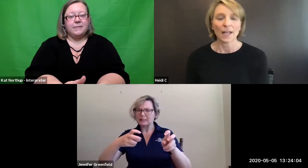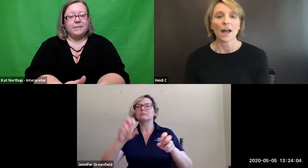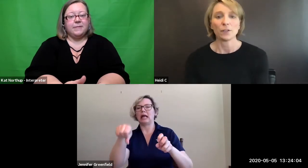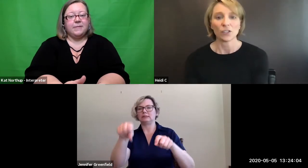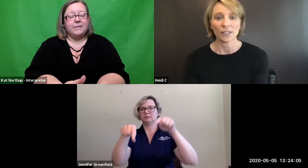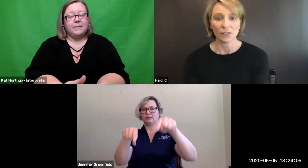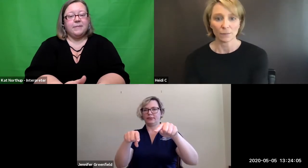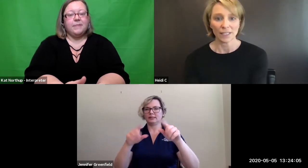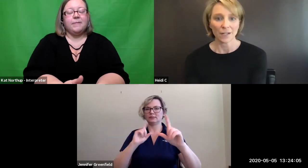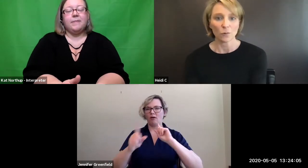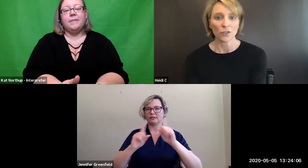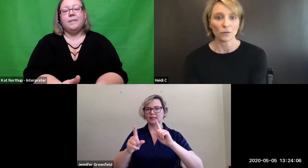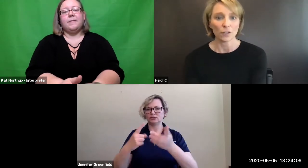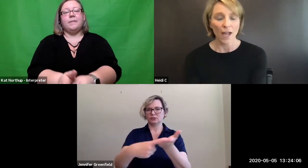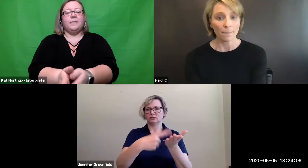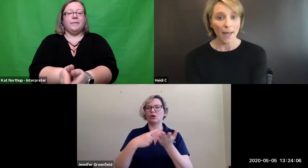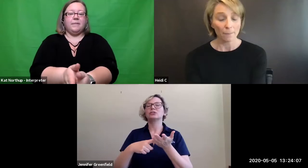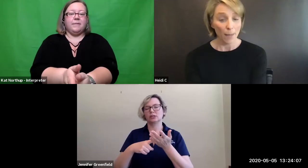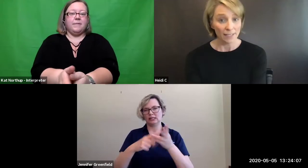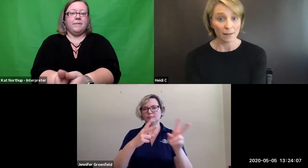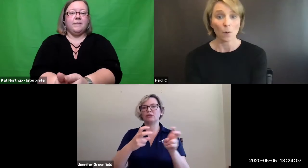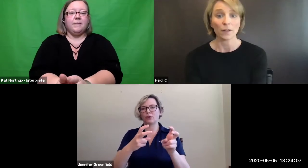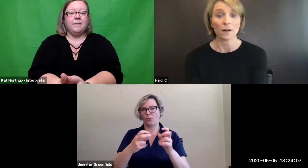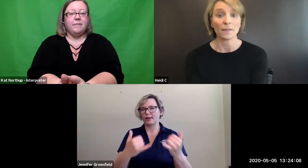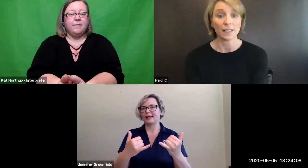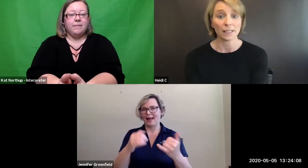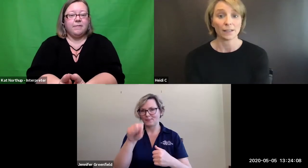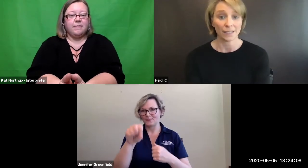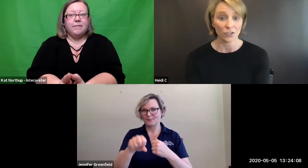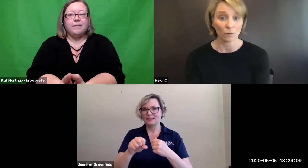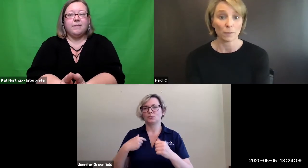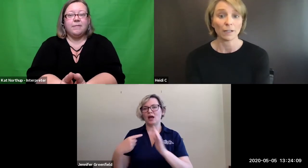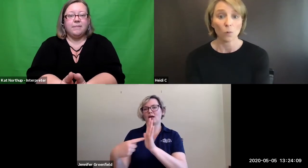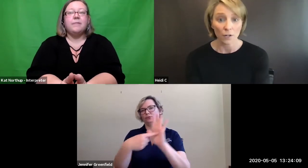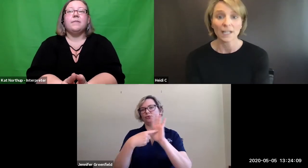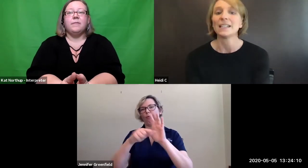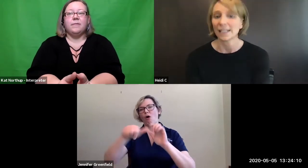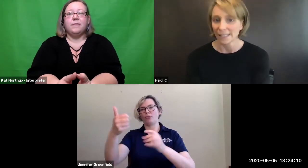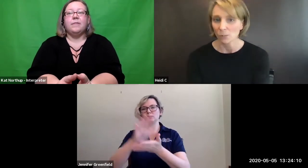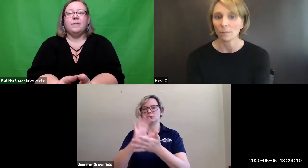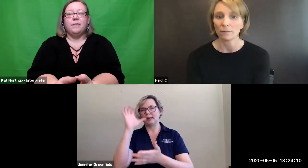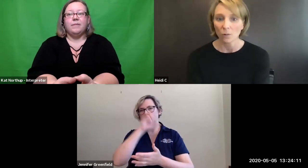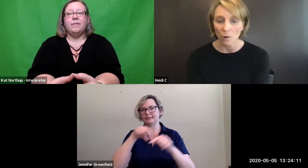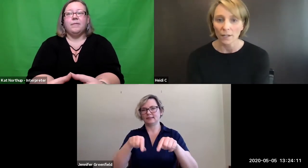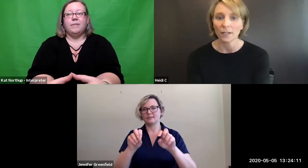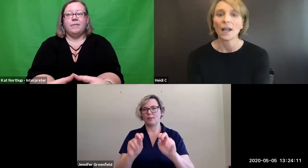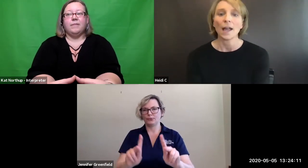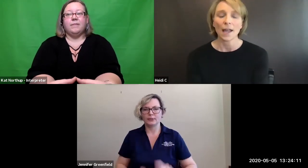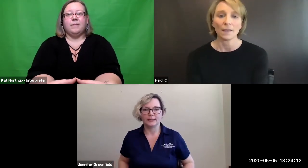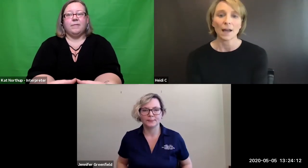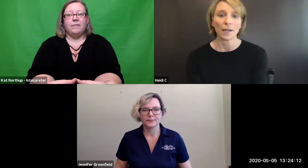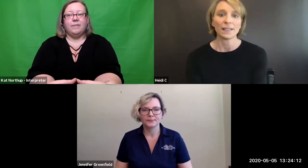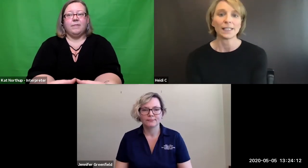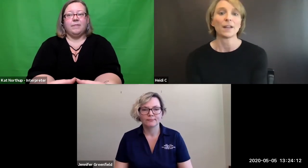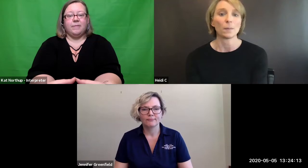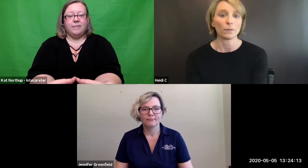Absolutely. I was just receiving a question through the chat box about whether or not this session will be recorded. And yes, this will be recorded. And